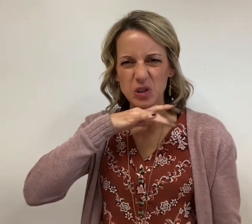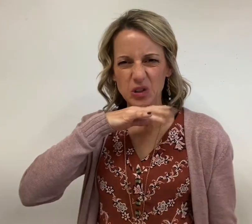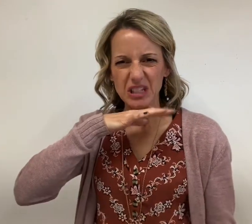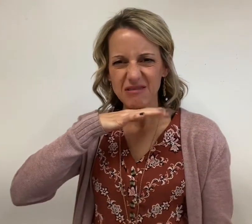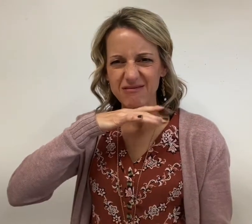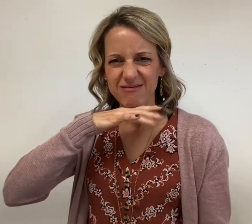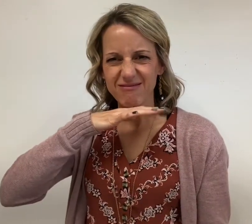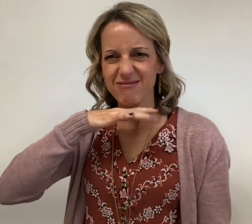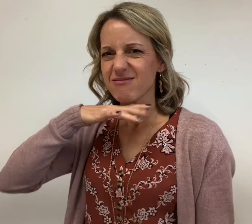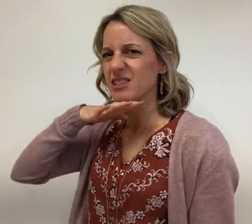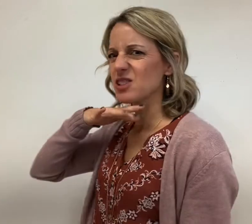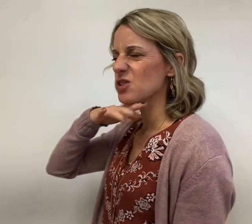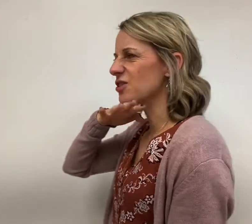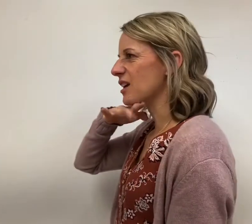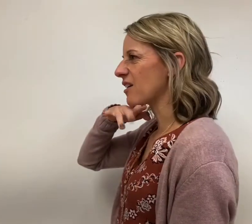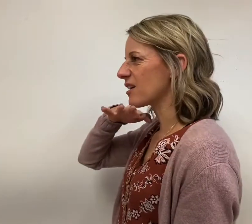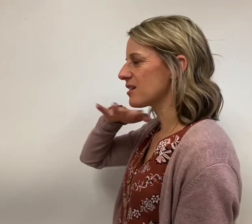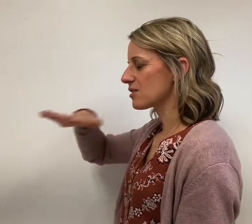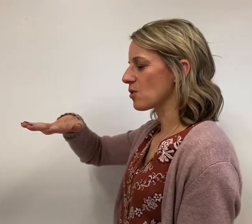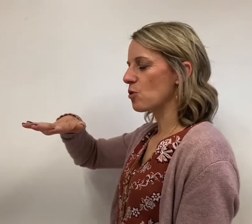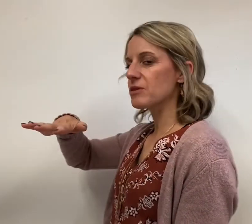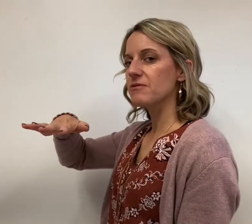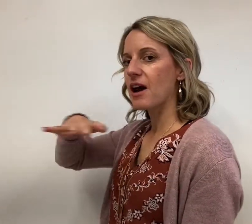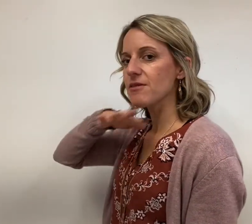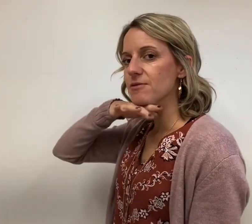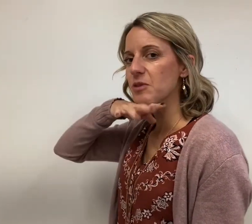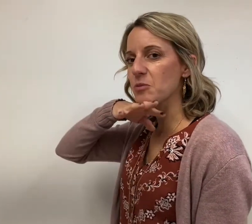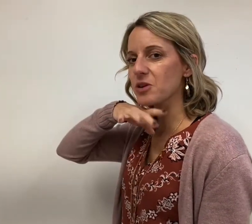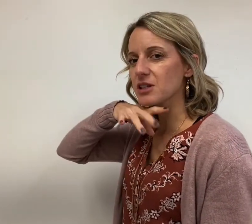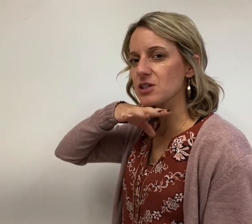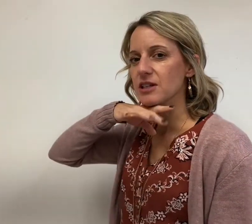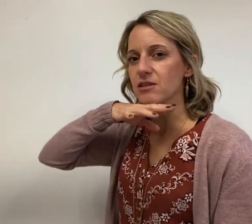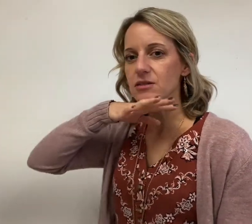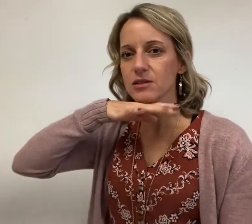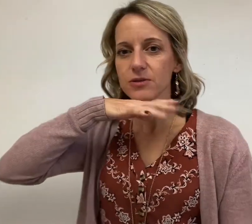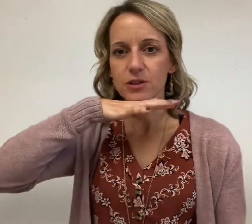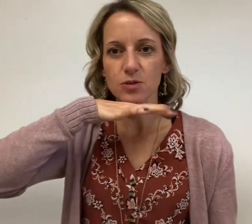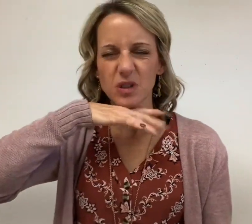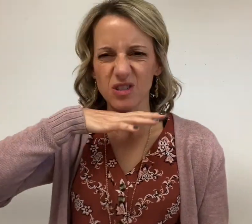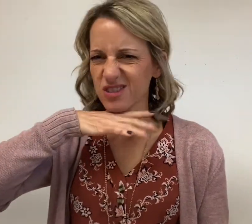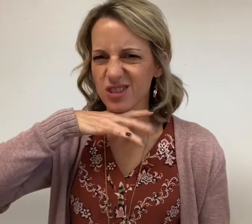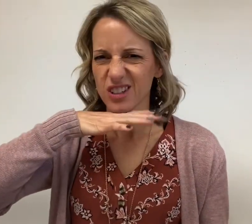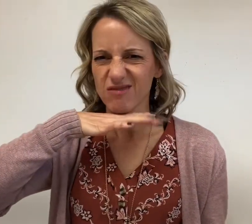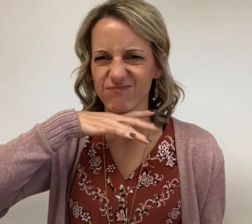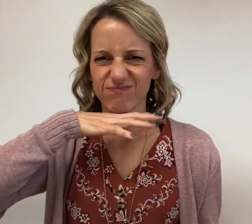dirty area. So open 5, palm orientation down, your fingers wiggle, dirty.